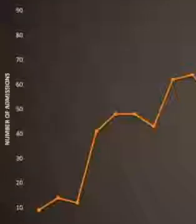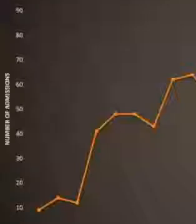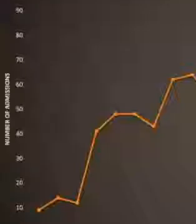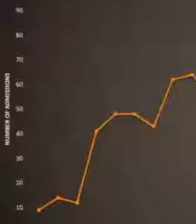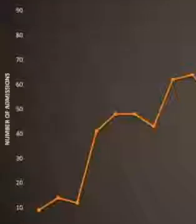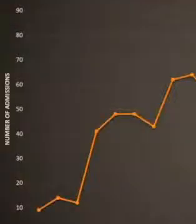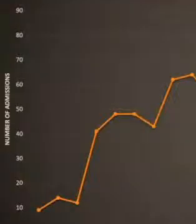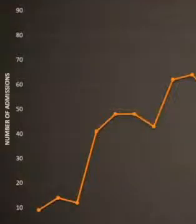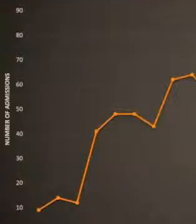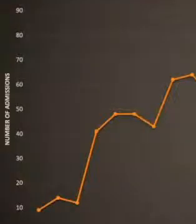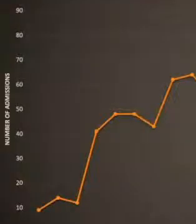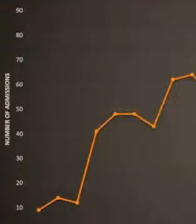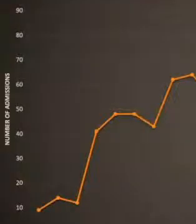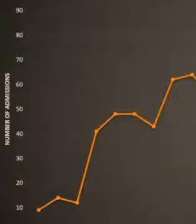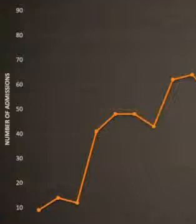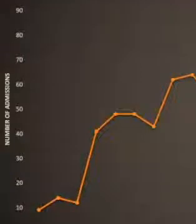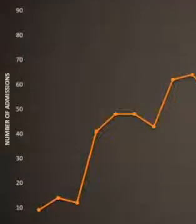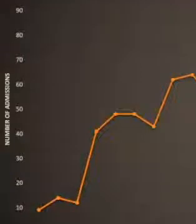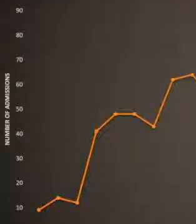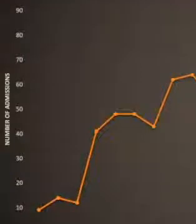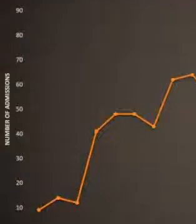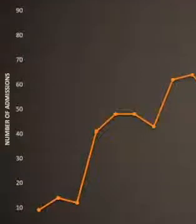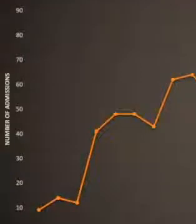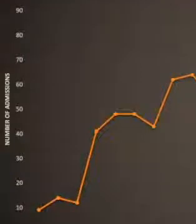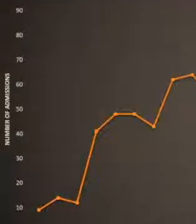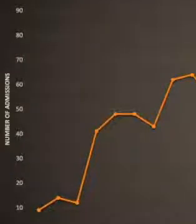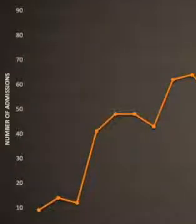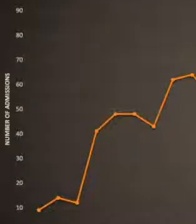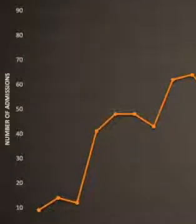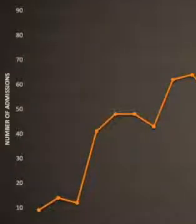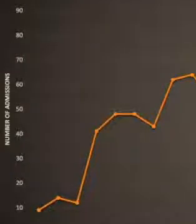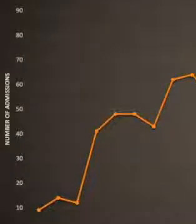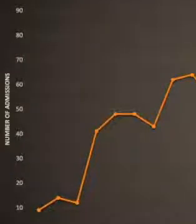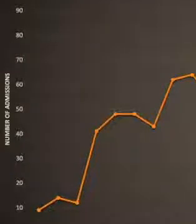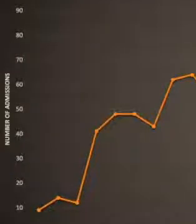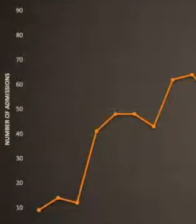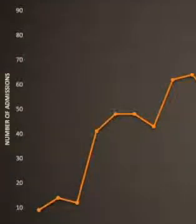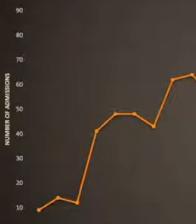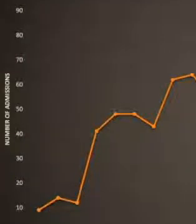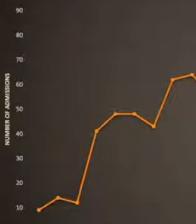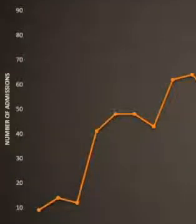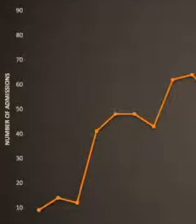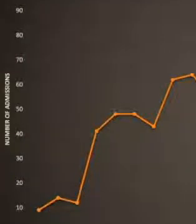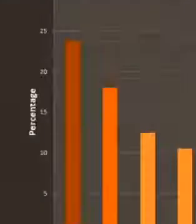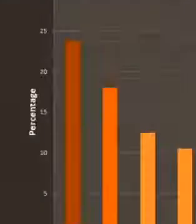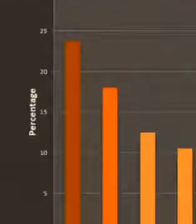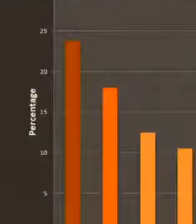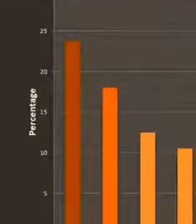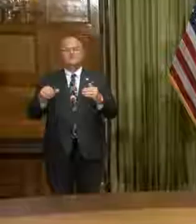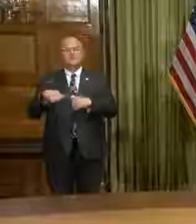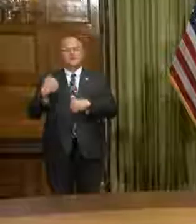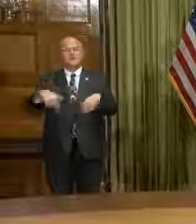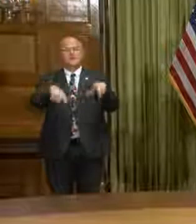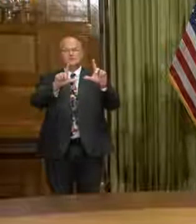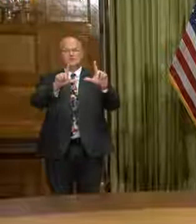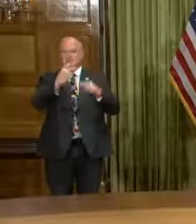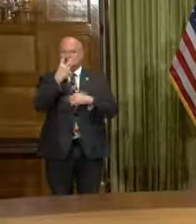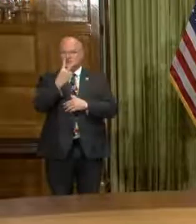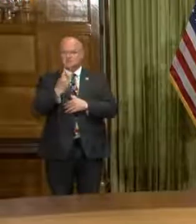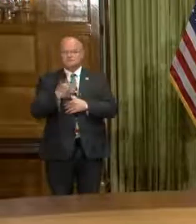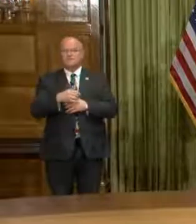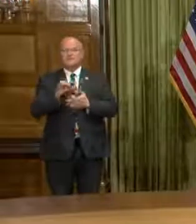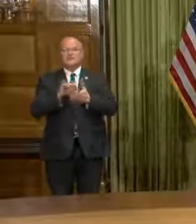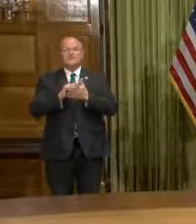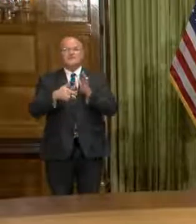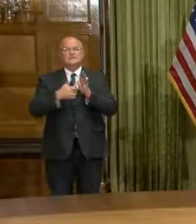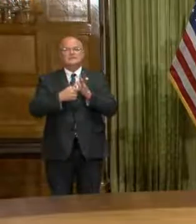about 92 that are currently hospitalized. And then another chart I wanted to show you,